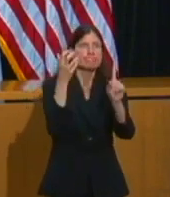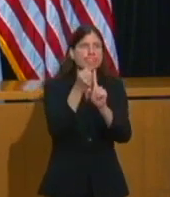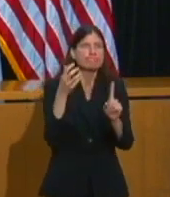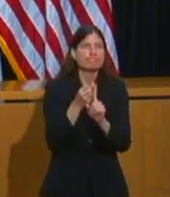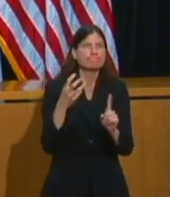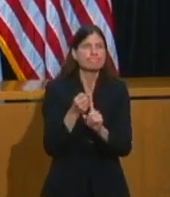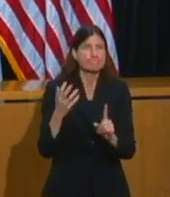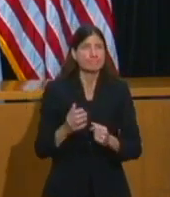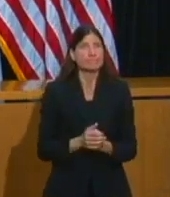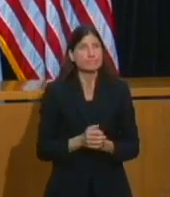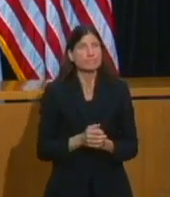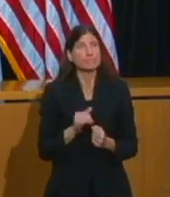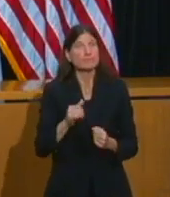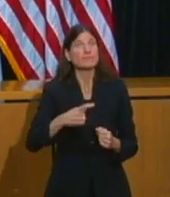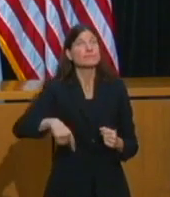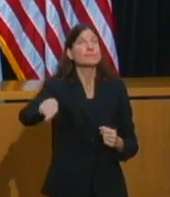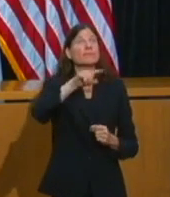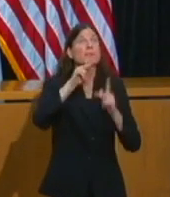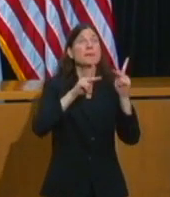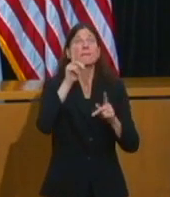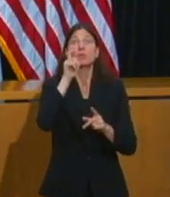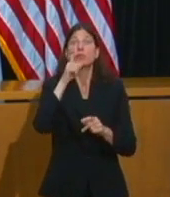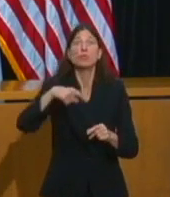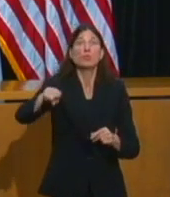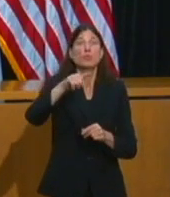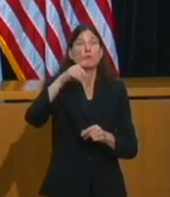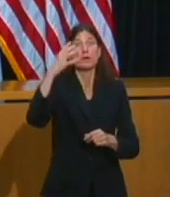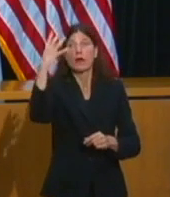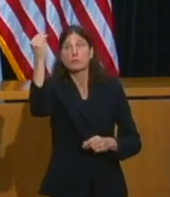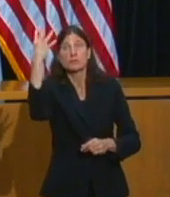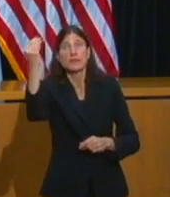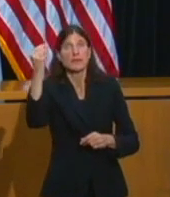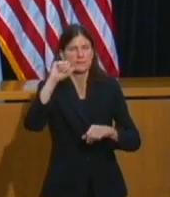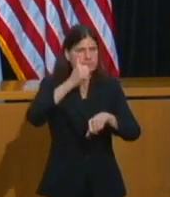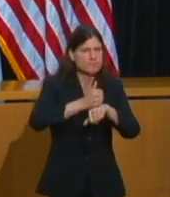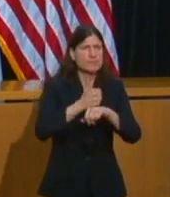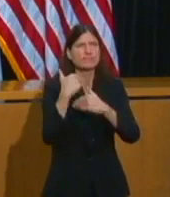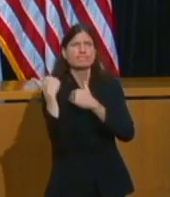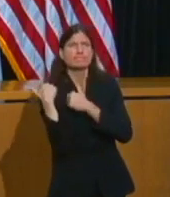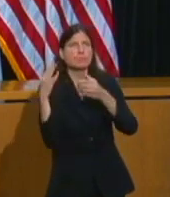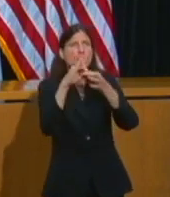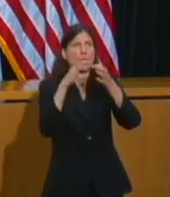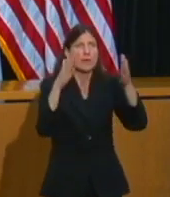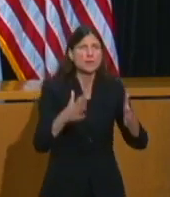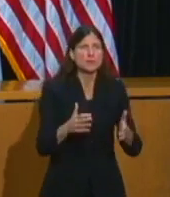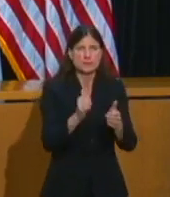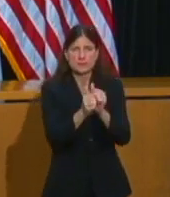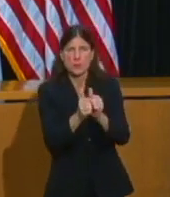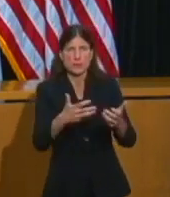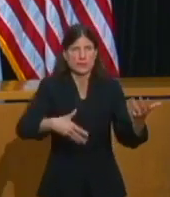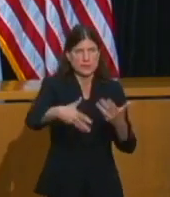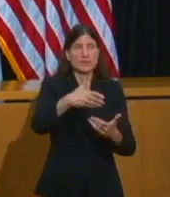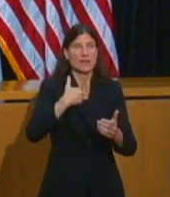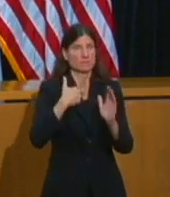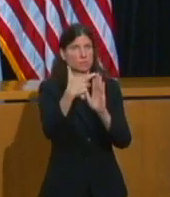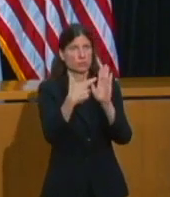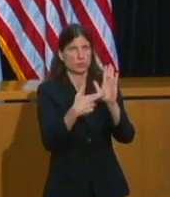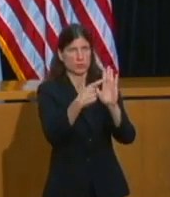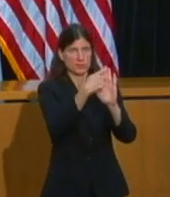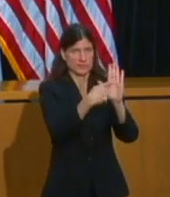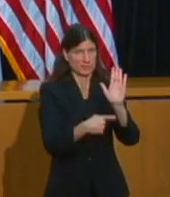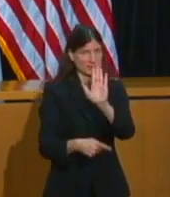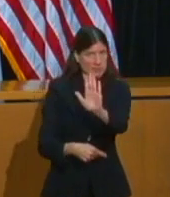organizers. As part of phase two, outdoor athletic facilities can be open for organized